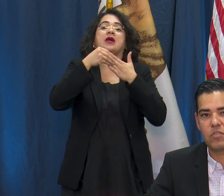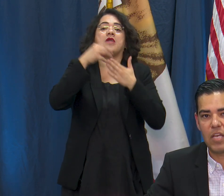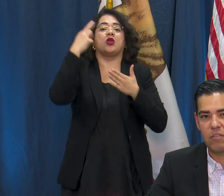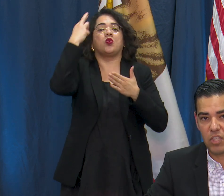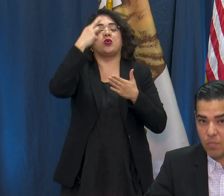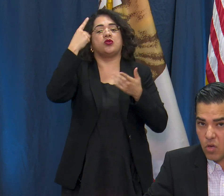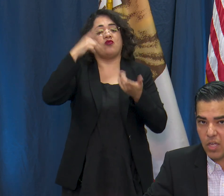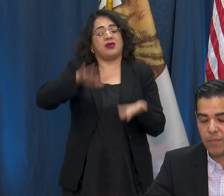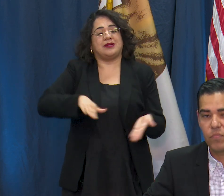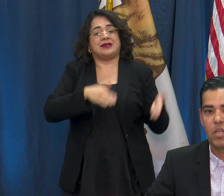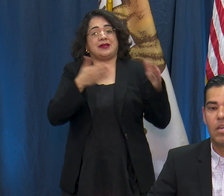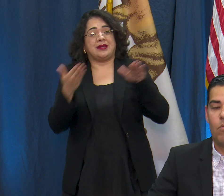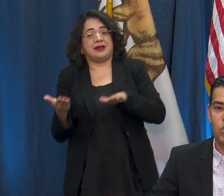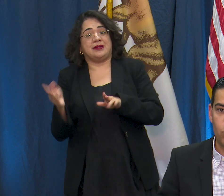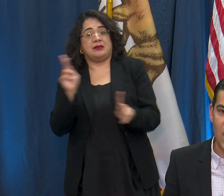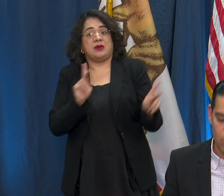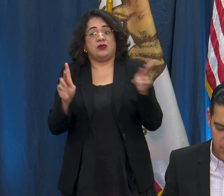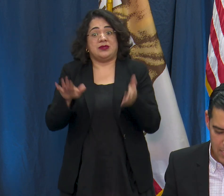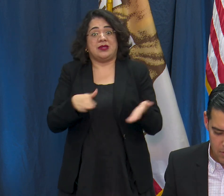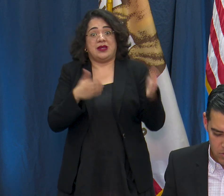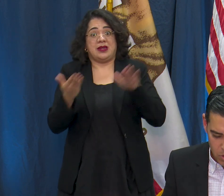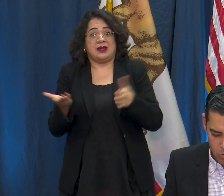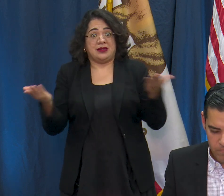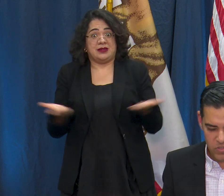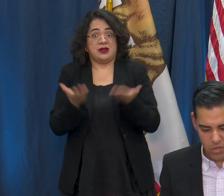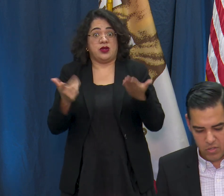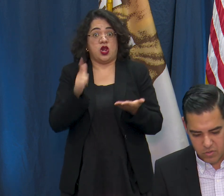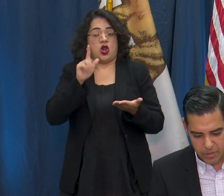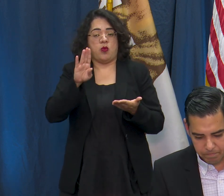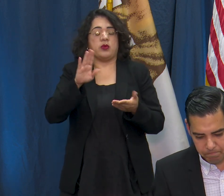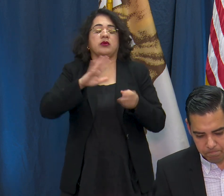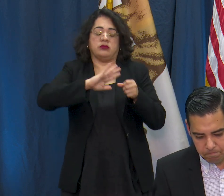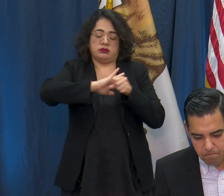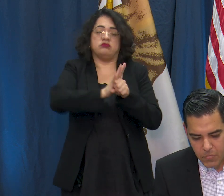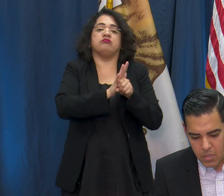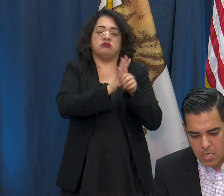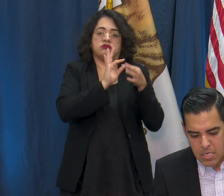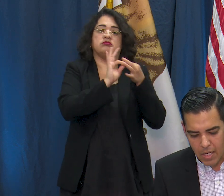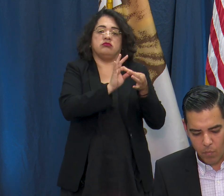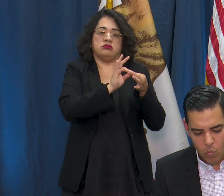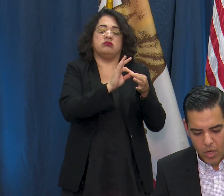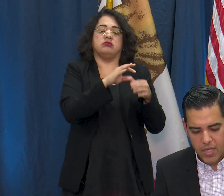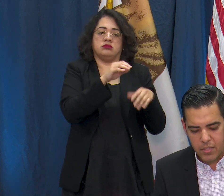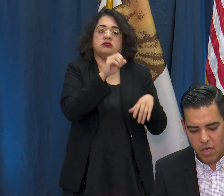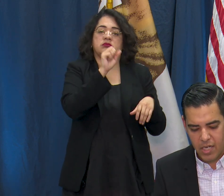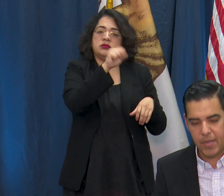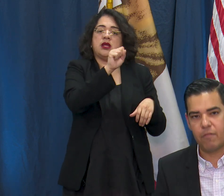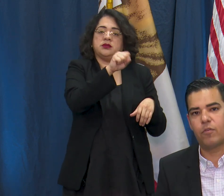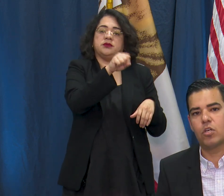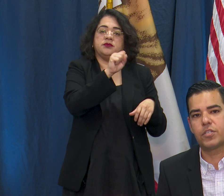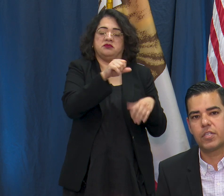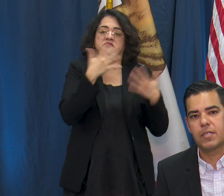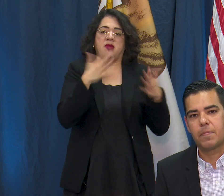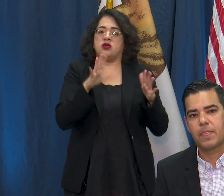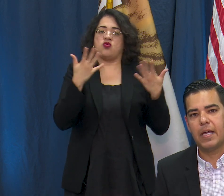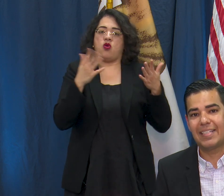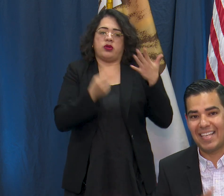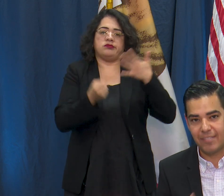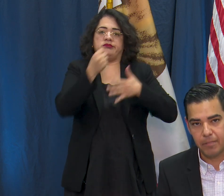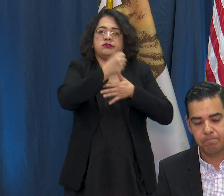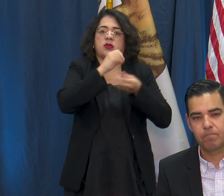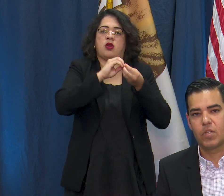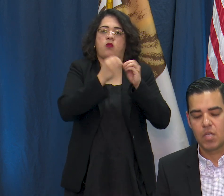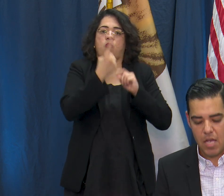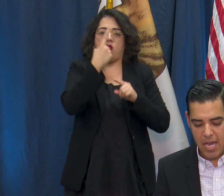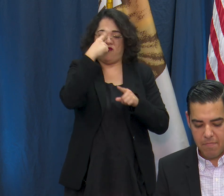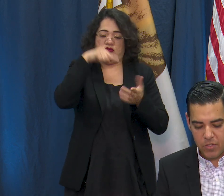for us as a community, and which is why we're taking it so seriously. Want to talk about first